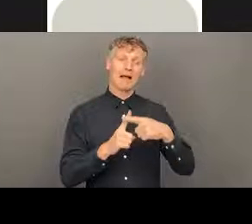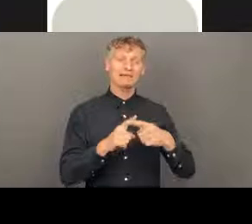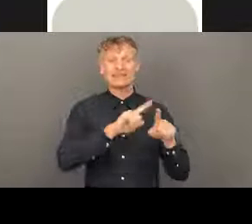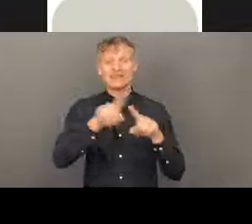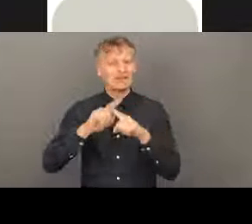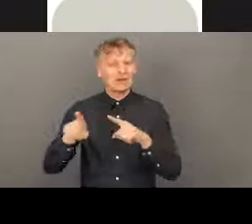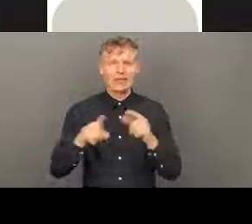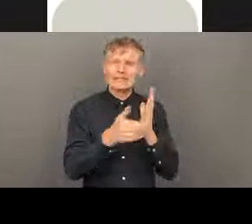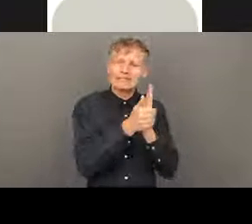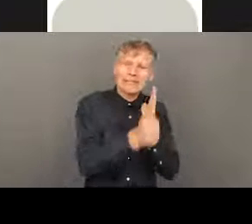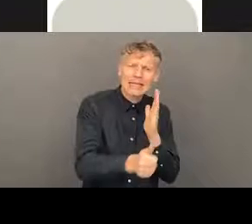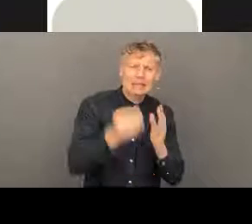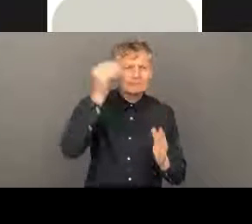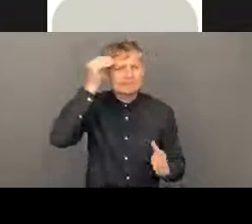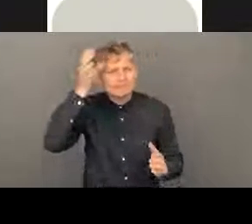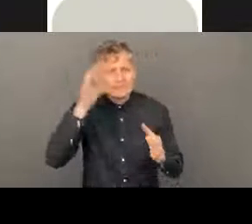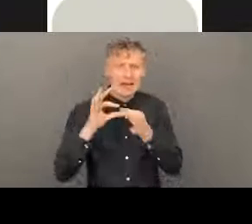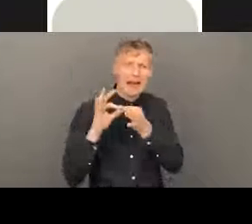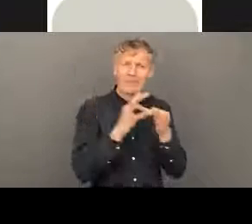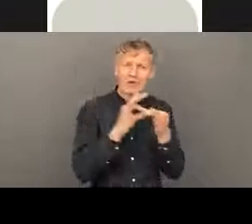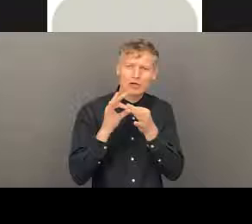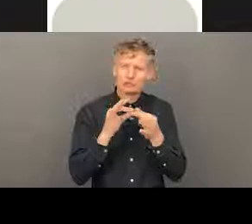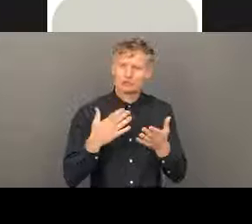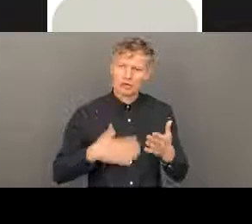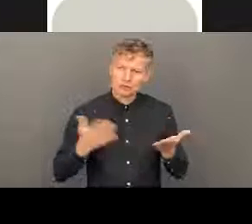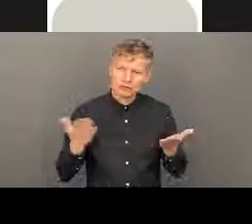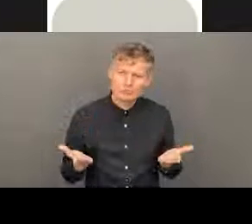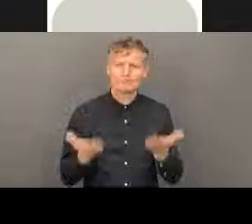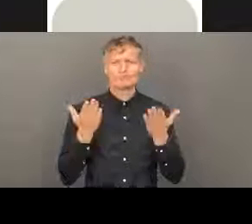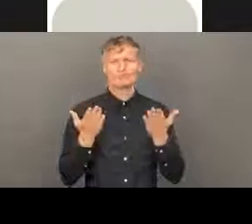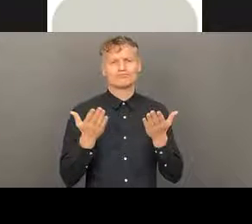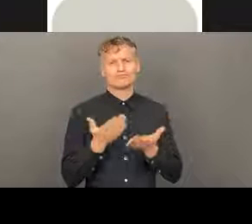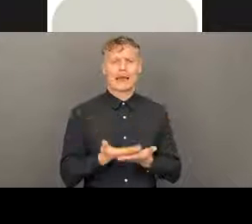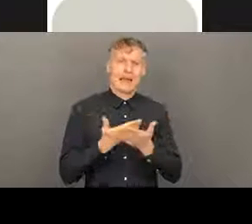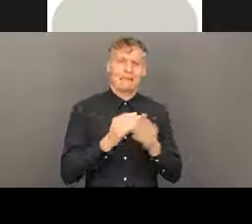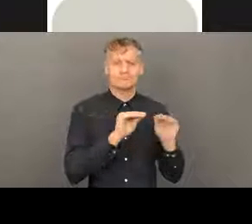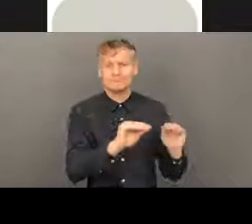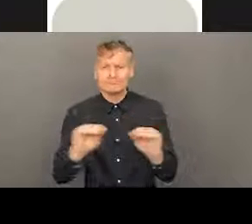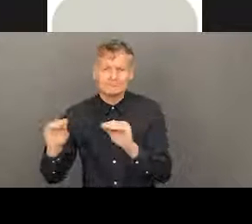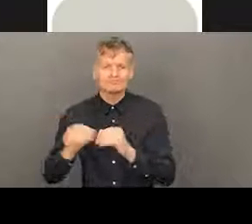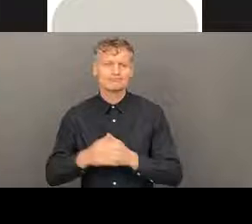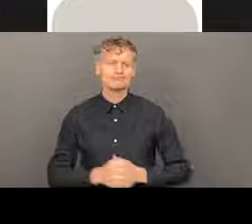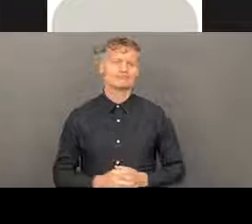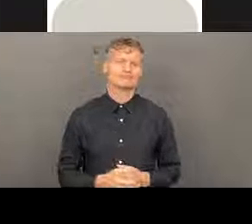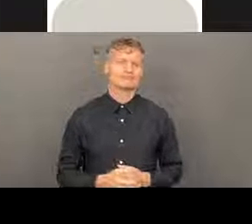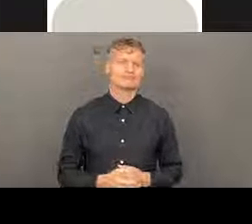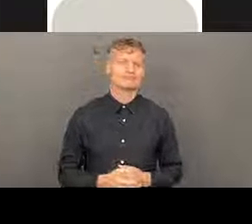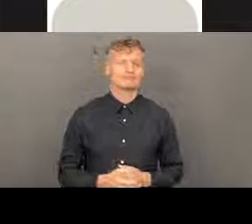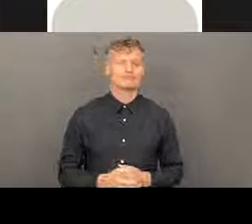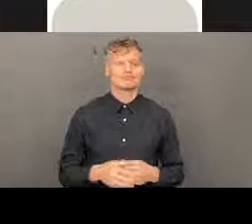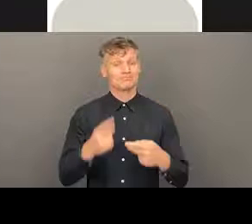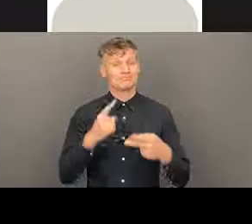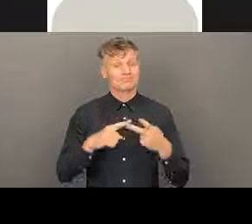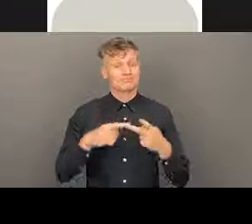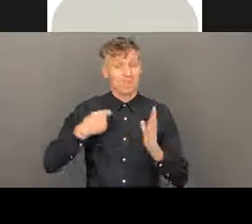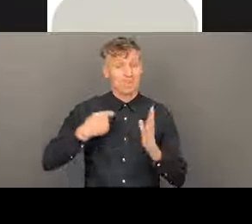and collaboration. And also 2 mapping activities have been implemented in the project. On the